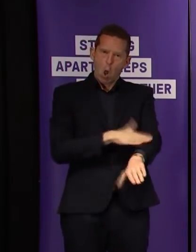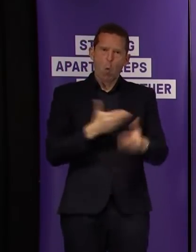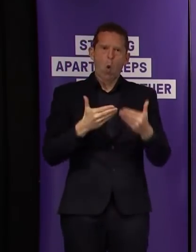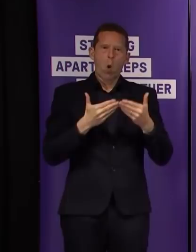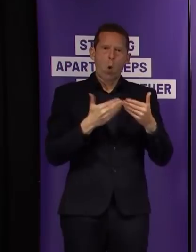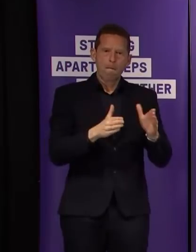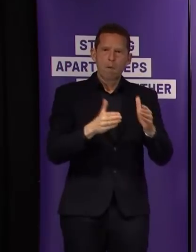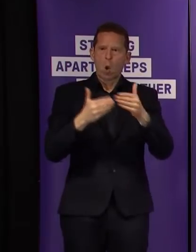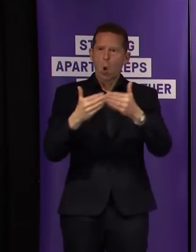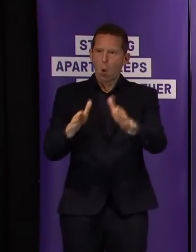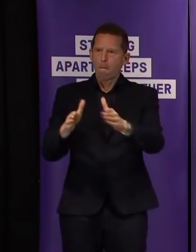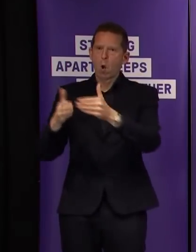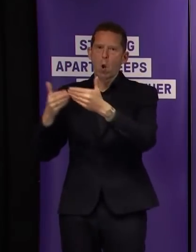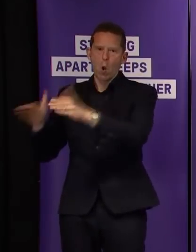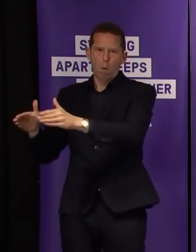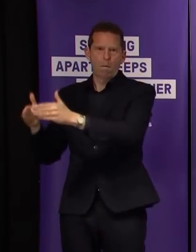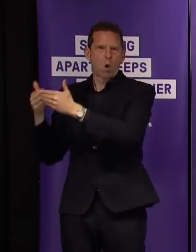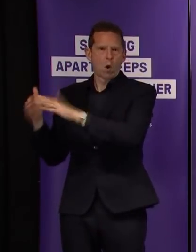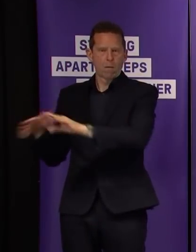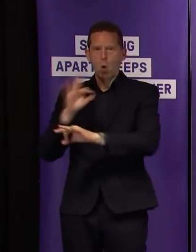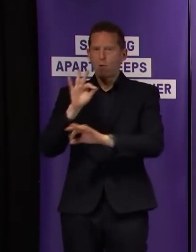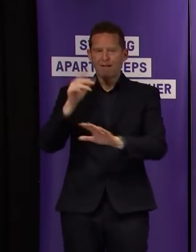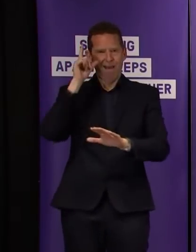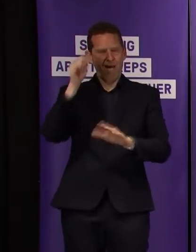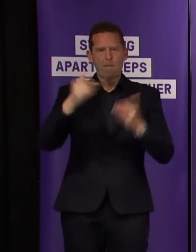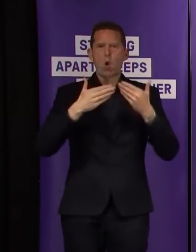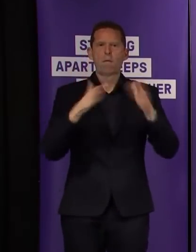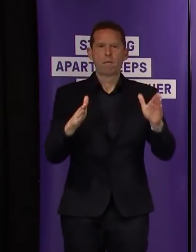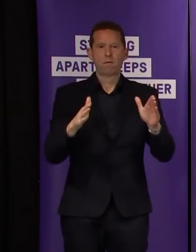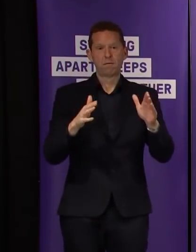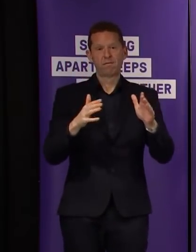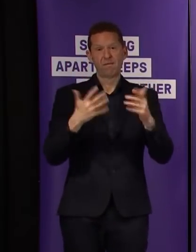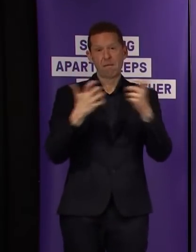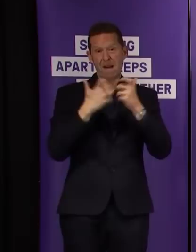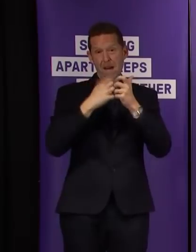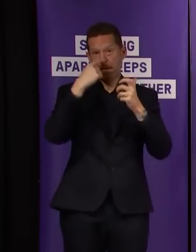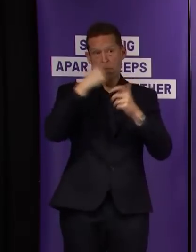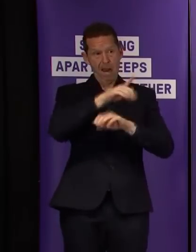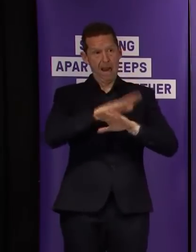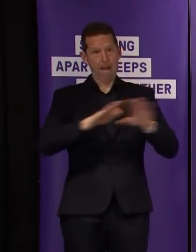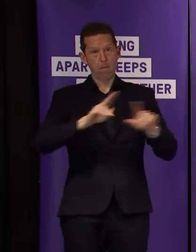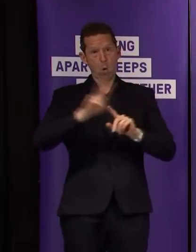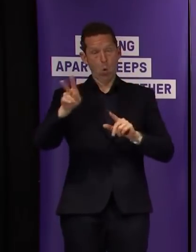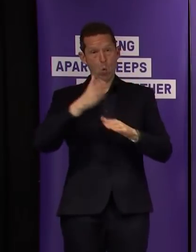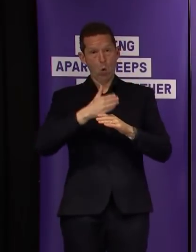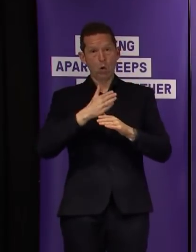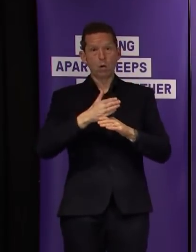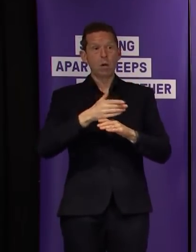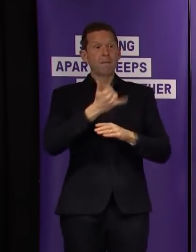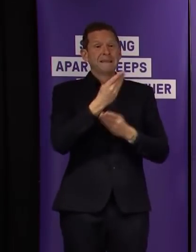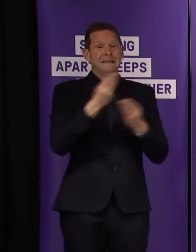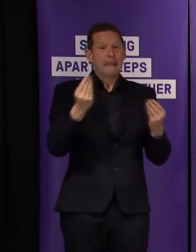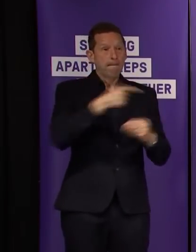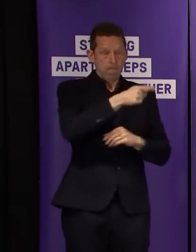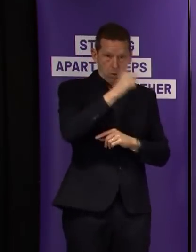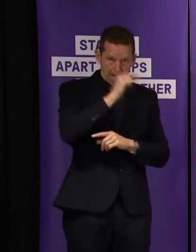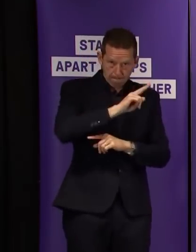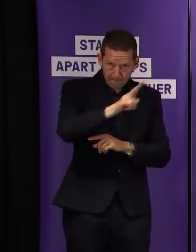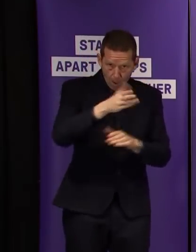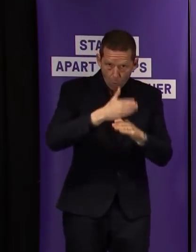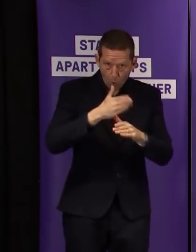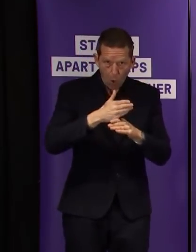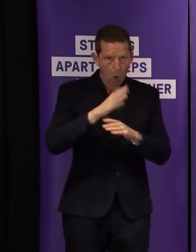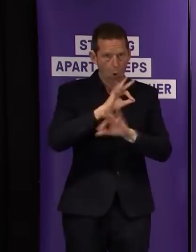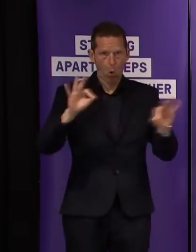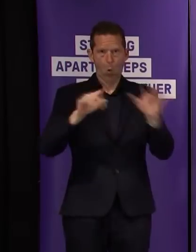and that is a significant number of people who are not at work now, they're not permitted to be at work, who will be able to return. It is not everyone, but it is